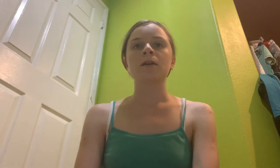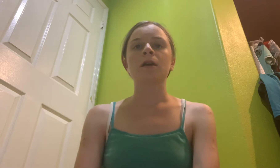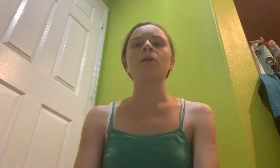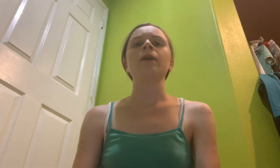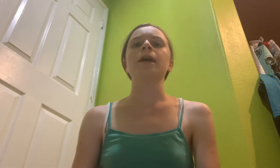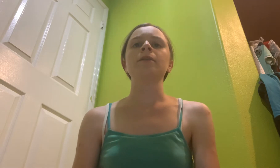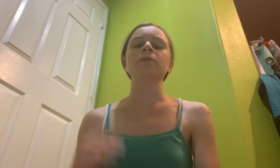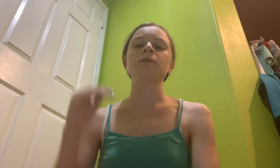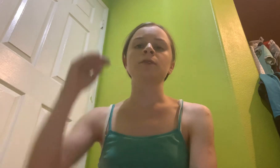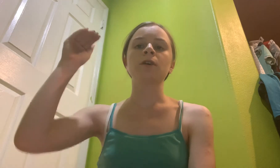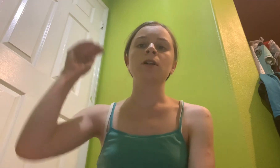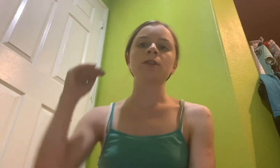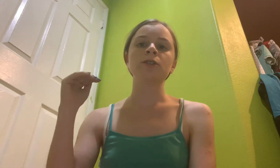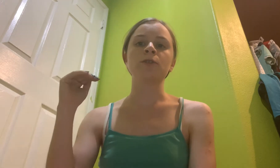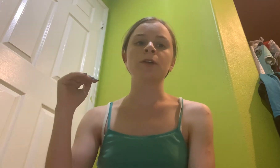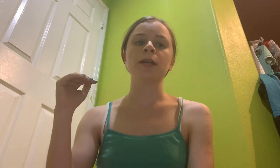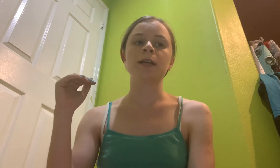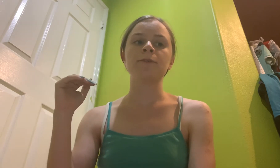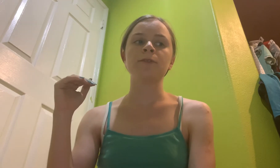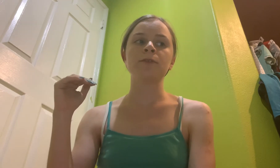Oh yeah, and usually for tall and short, if you